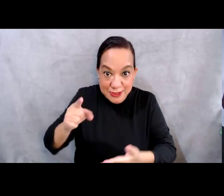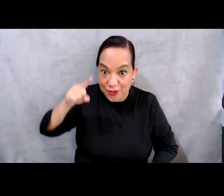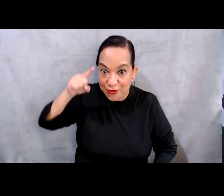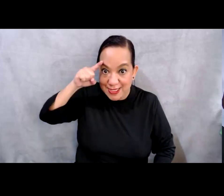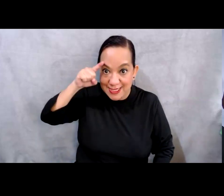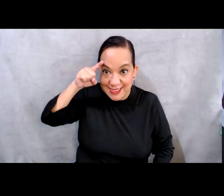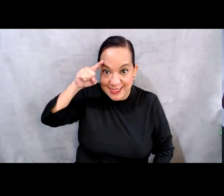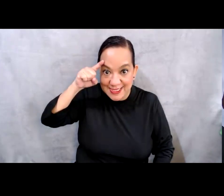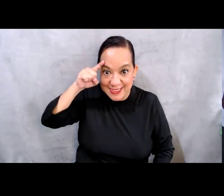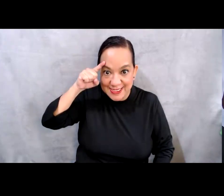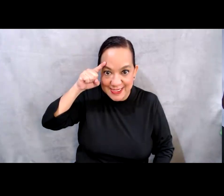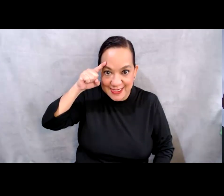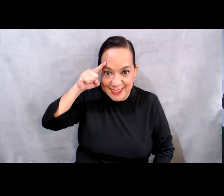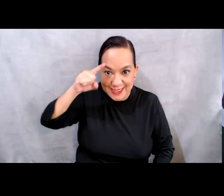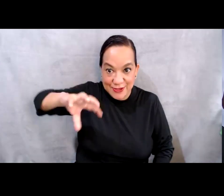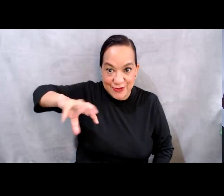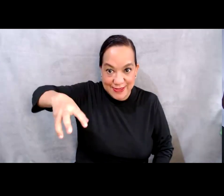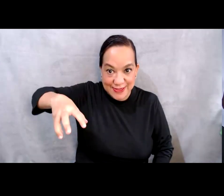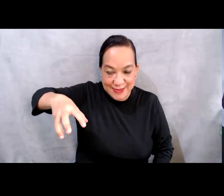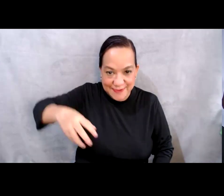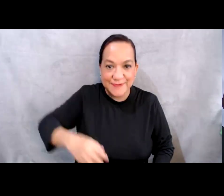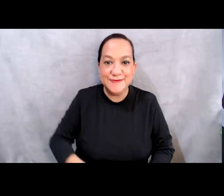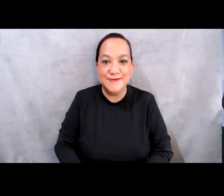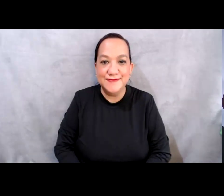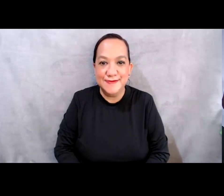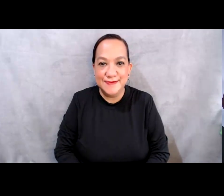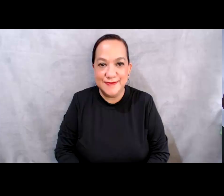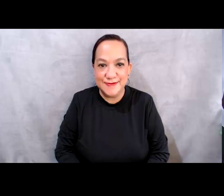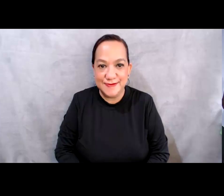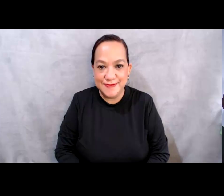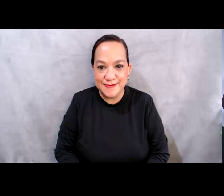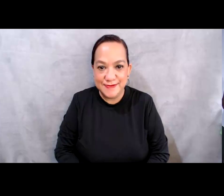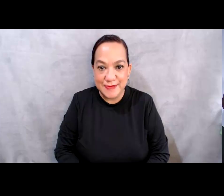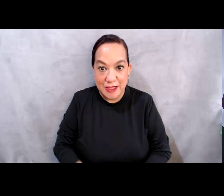It is an ongoing project, but we have received